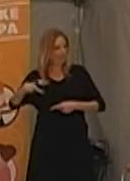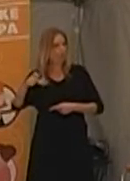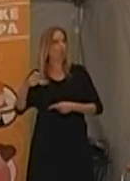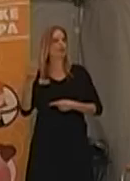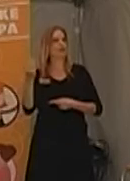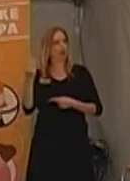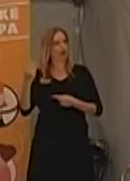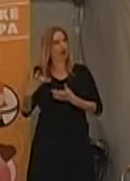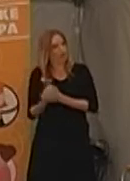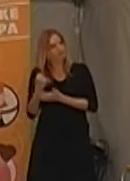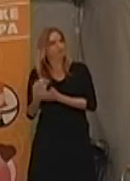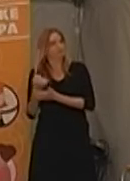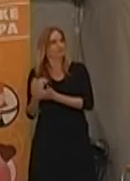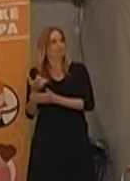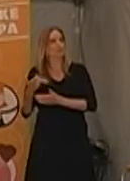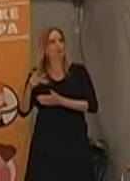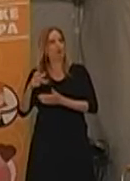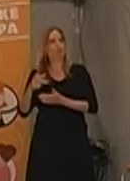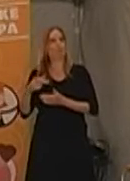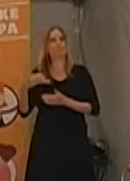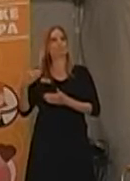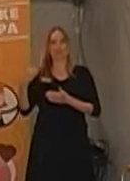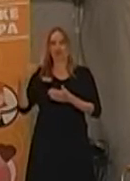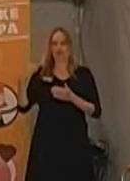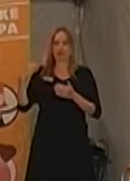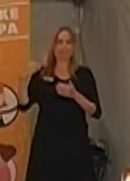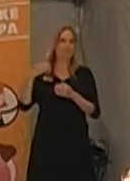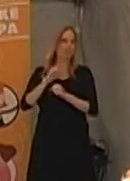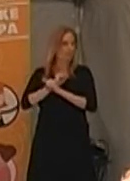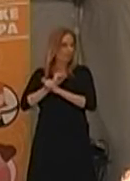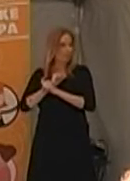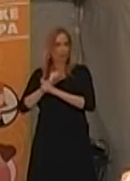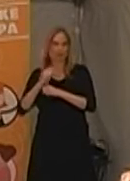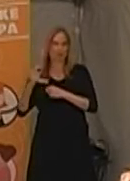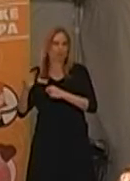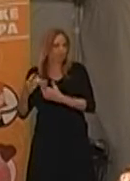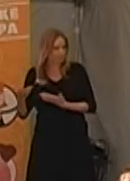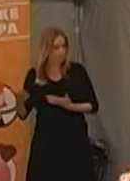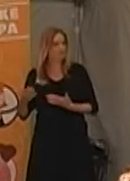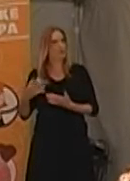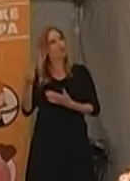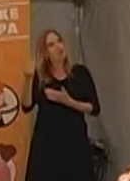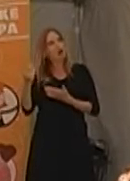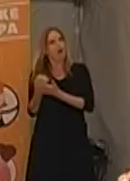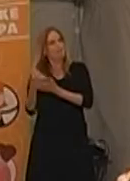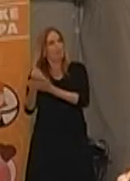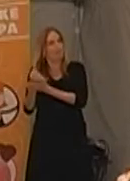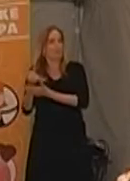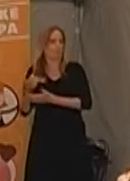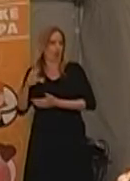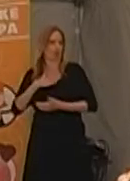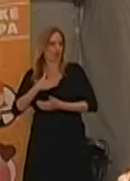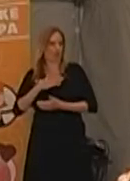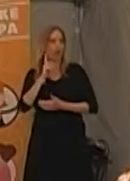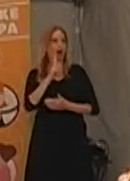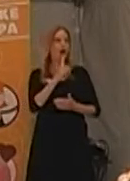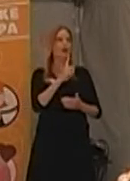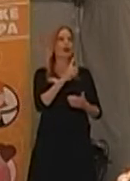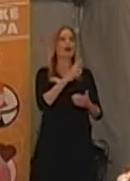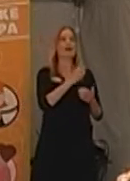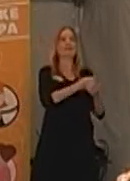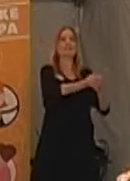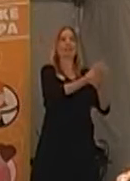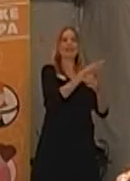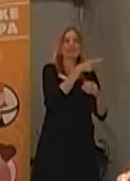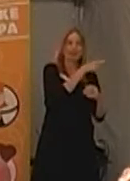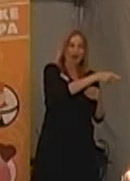very long holidays, capitalism is king, and we want more, we want to earn more. Whereas it feels like in Scandinavia, people have fought